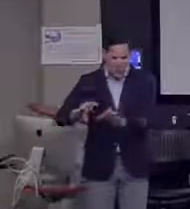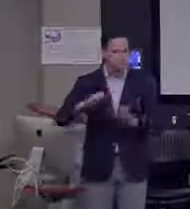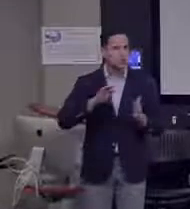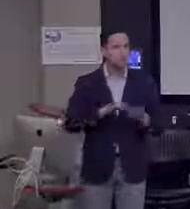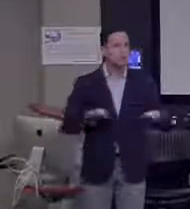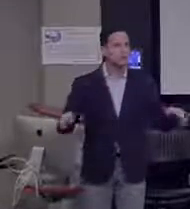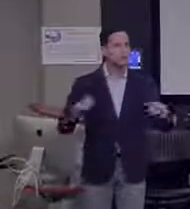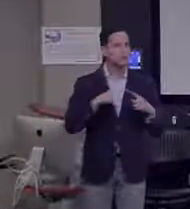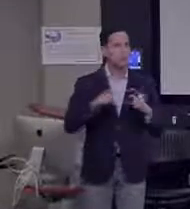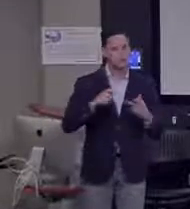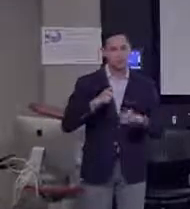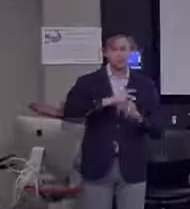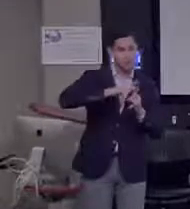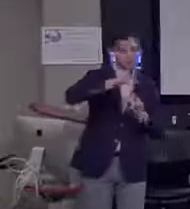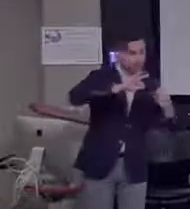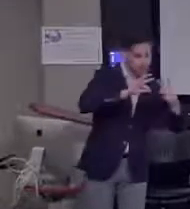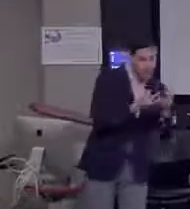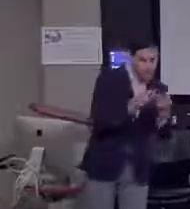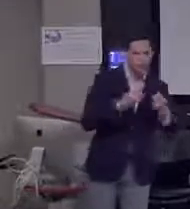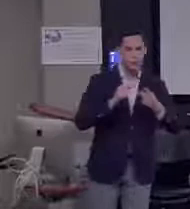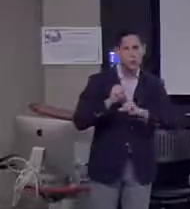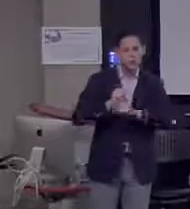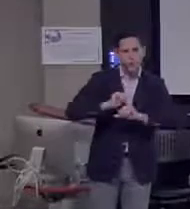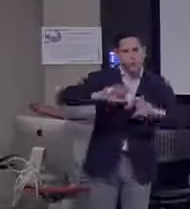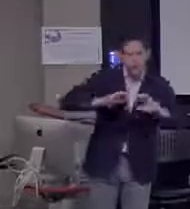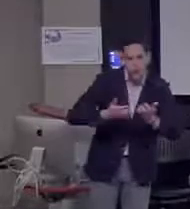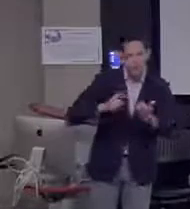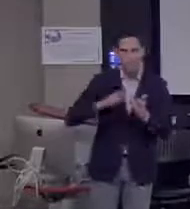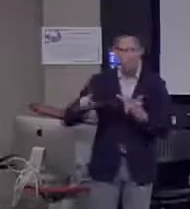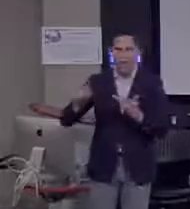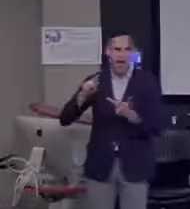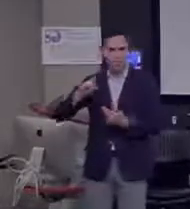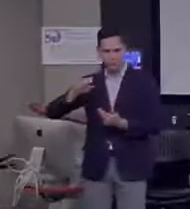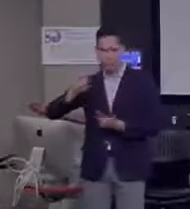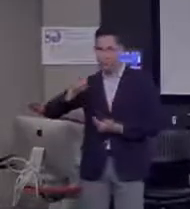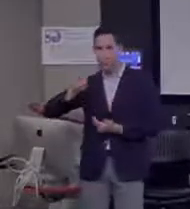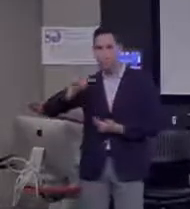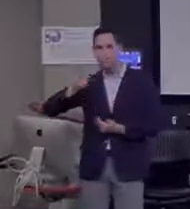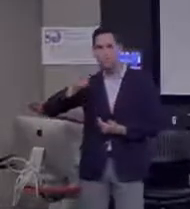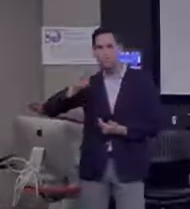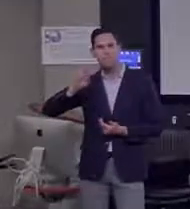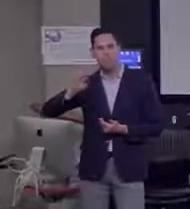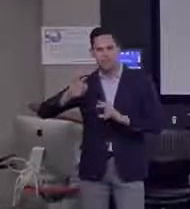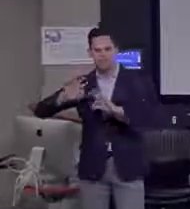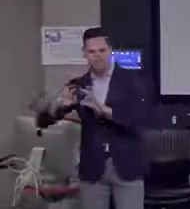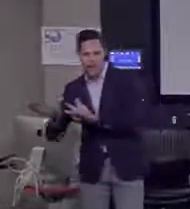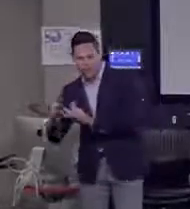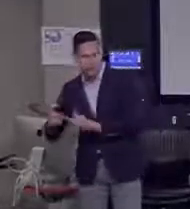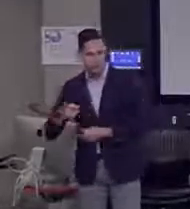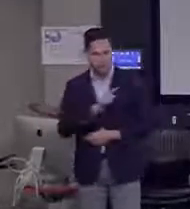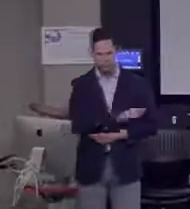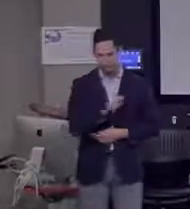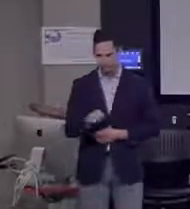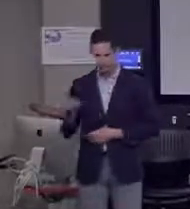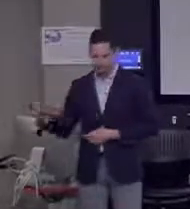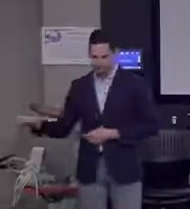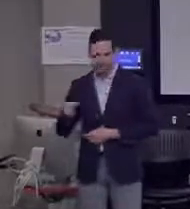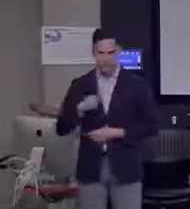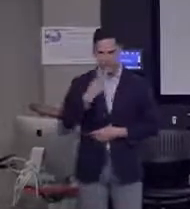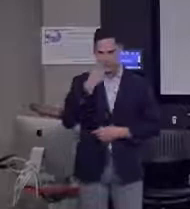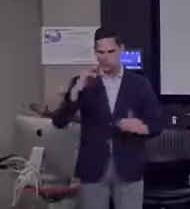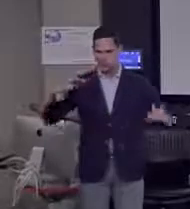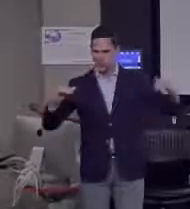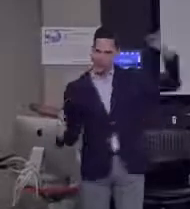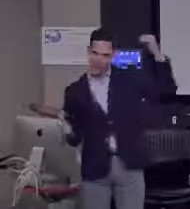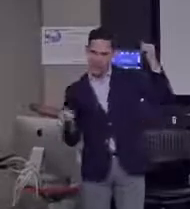families, in which they found that the difference between the welfare and the professional class families was a cumulative total of